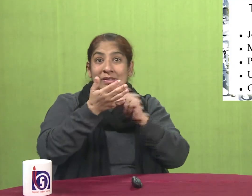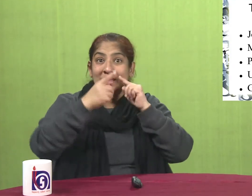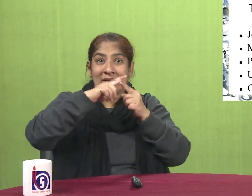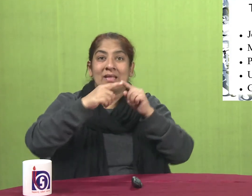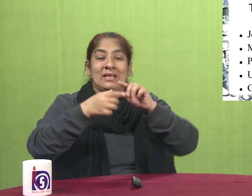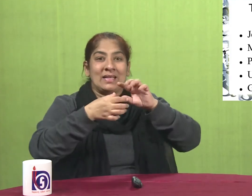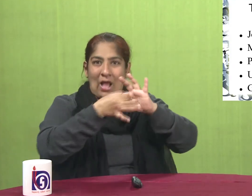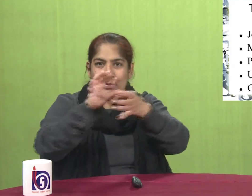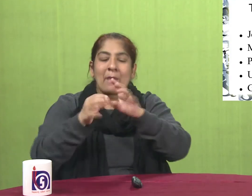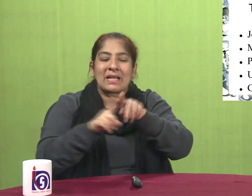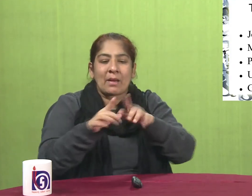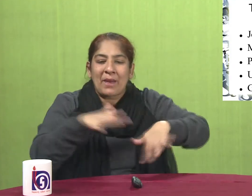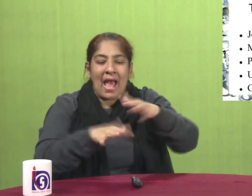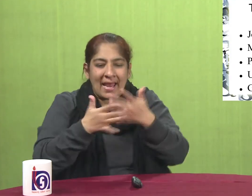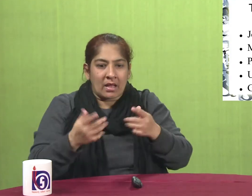Then comes unit plans.